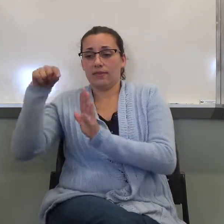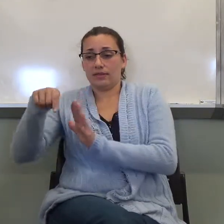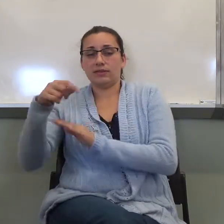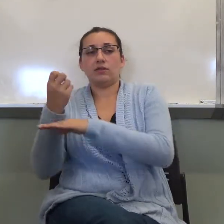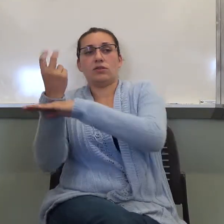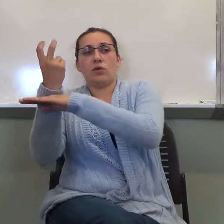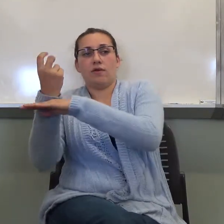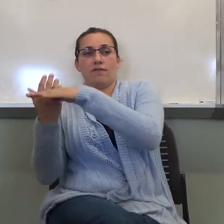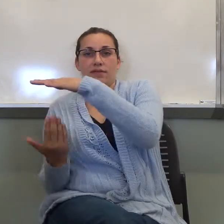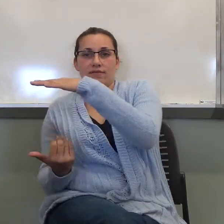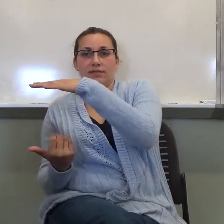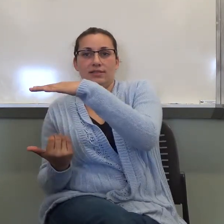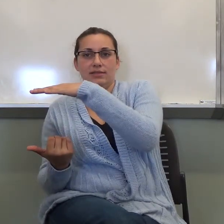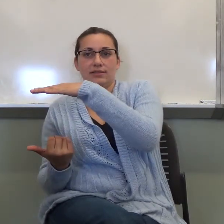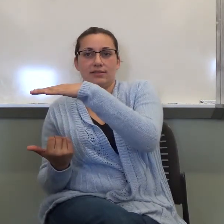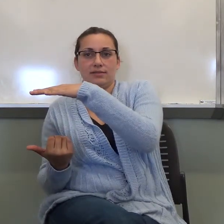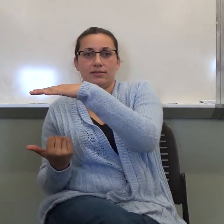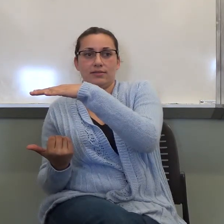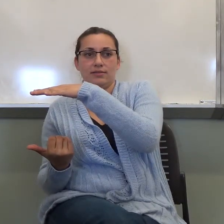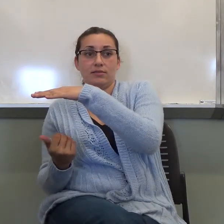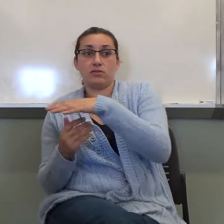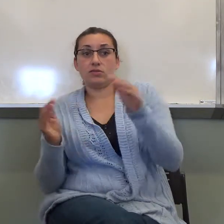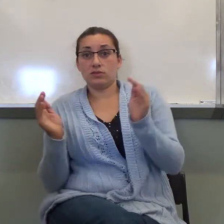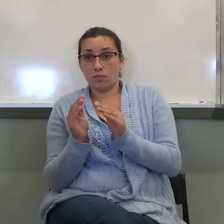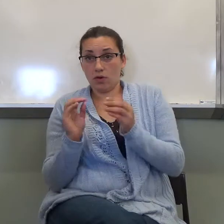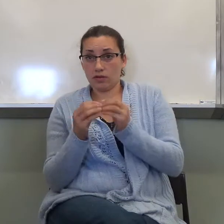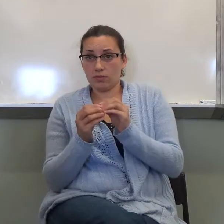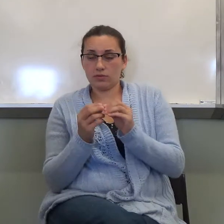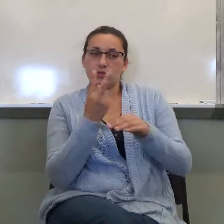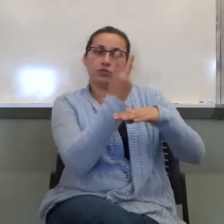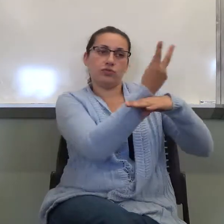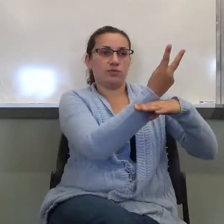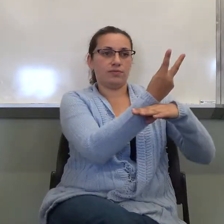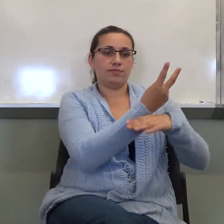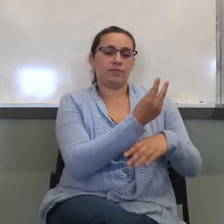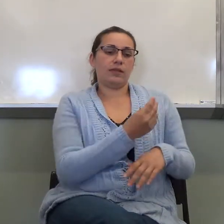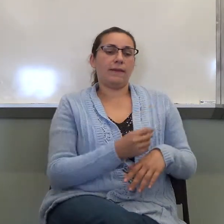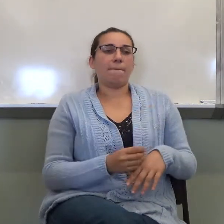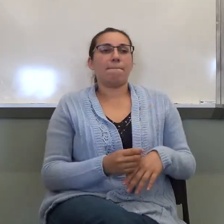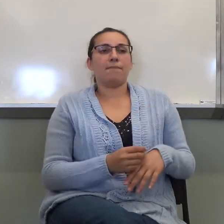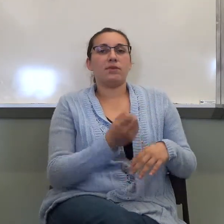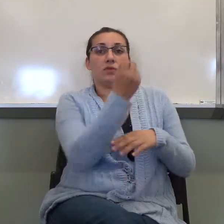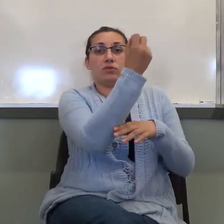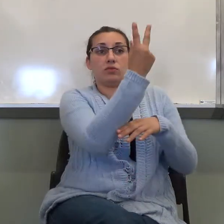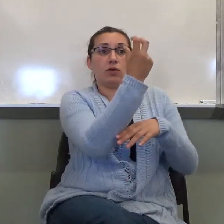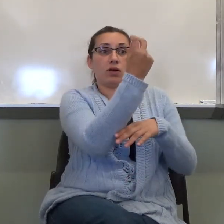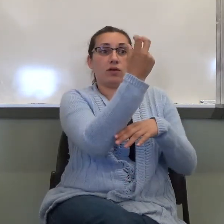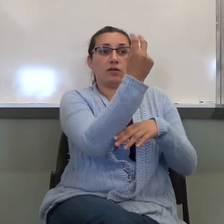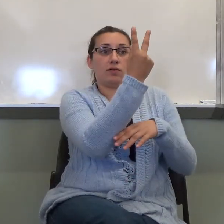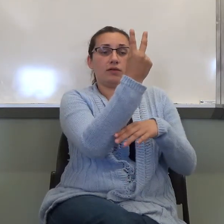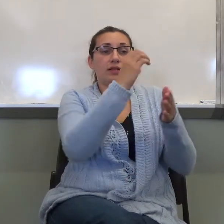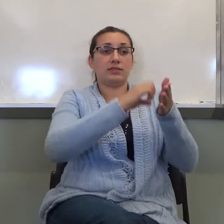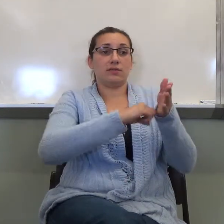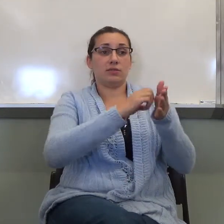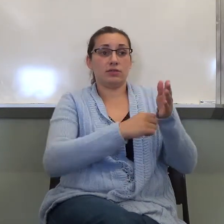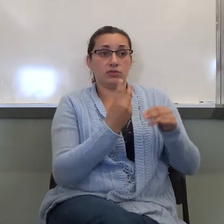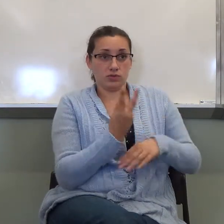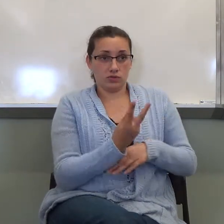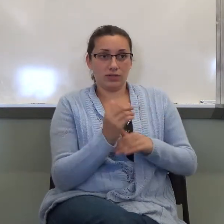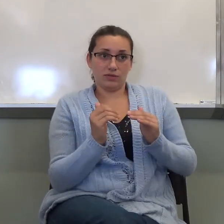15s. So the smaller would be 2. So you subtract the 2 from the 12 to get a 10 15s, and attach